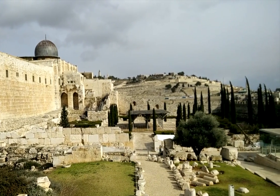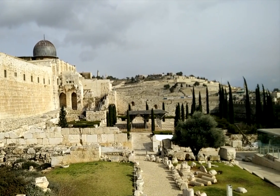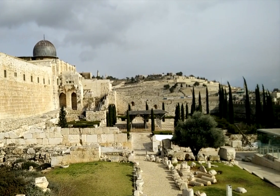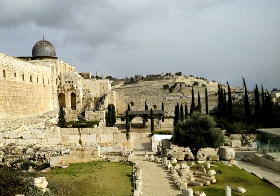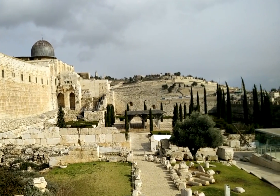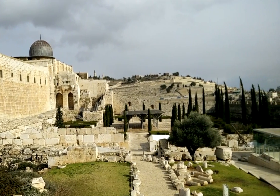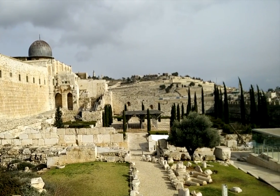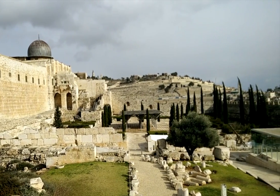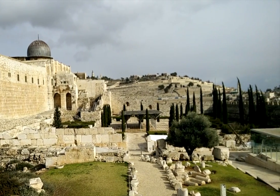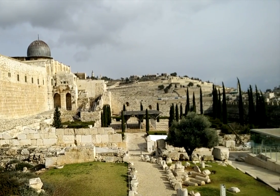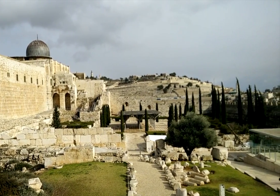We're waiting in line.